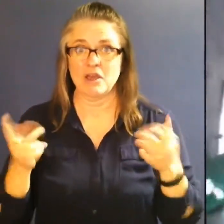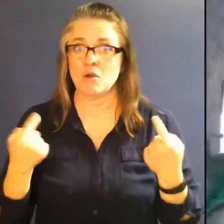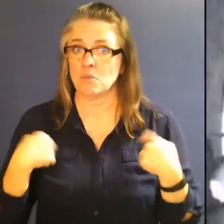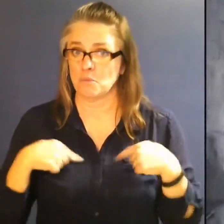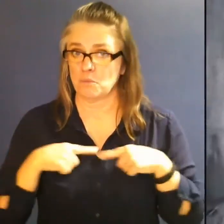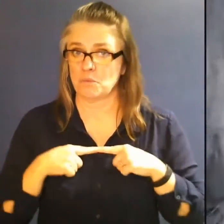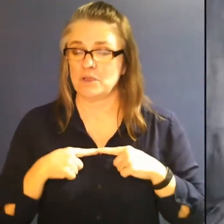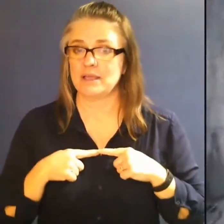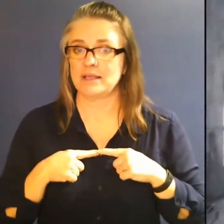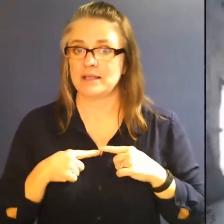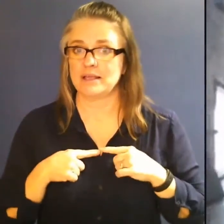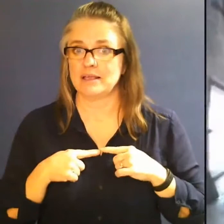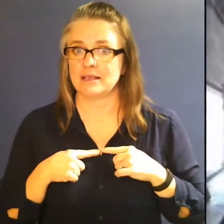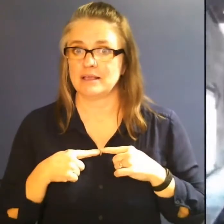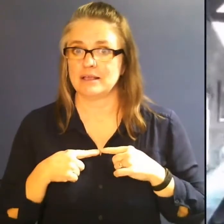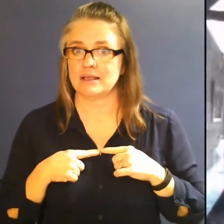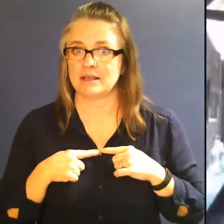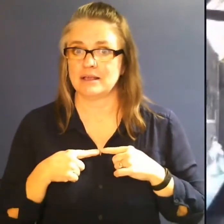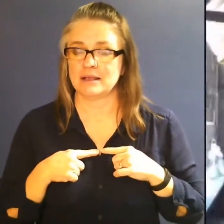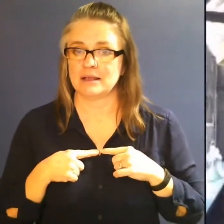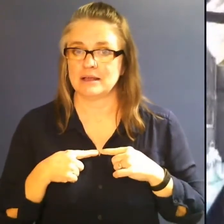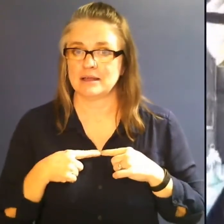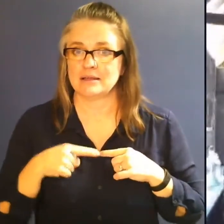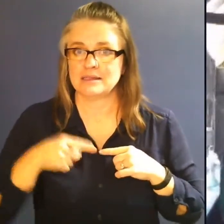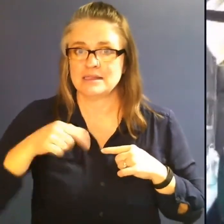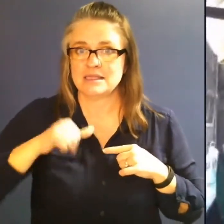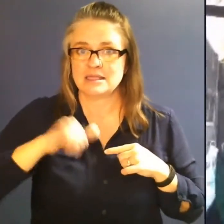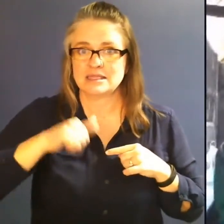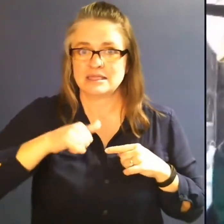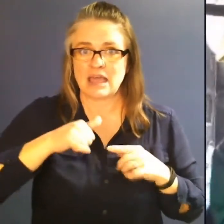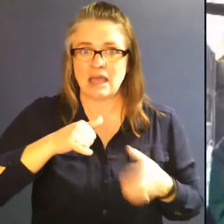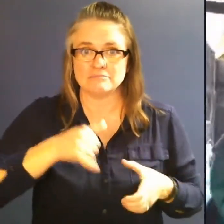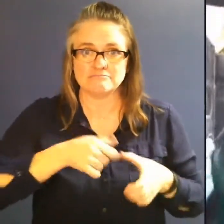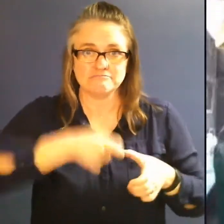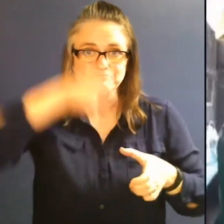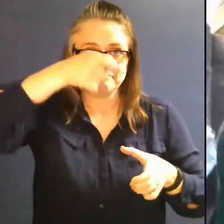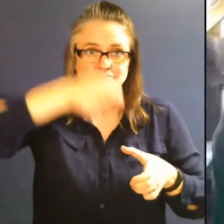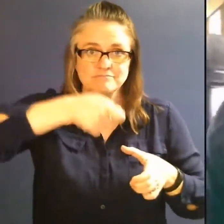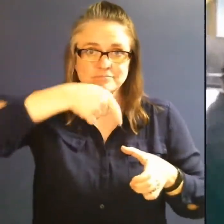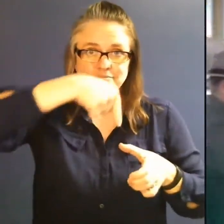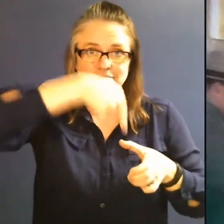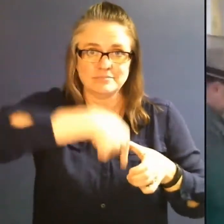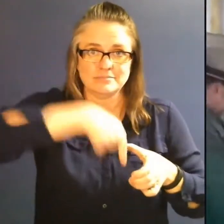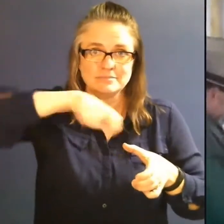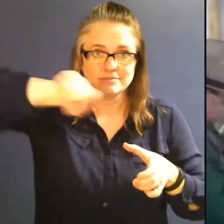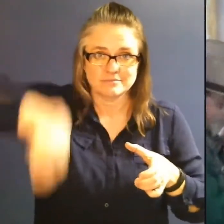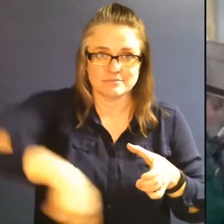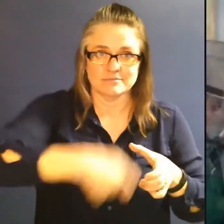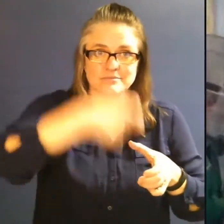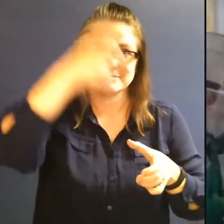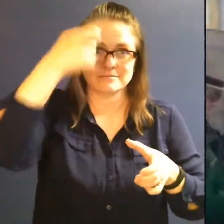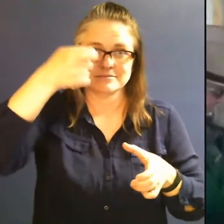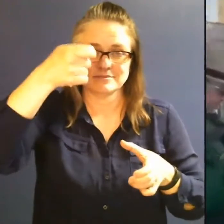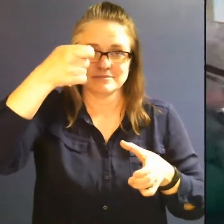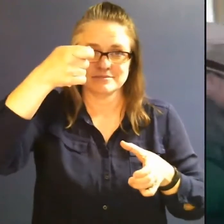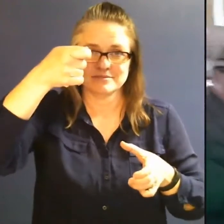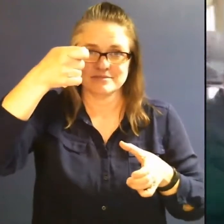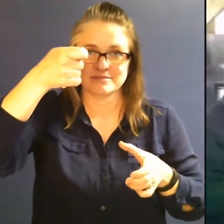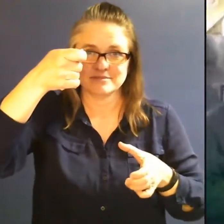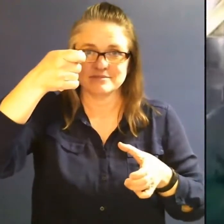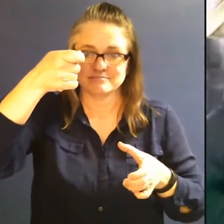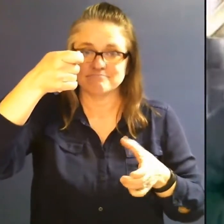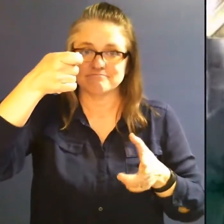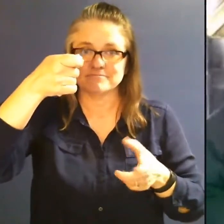we take this little container here, and we fill it. We fill it with